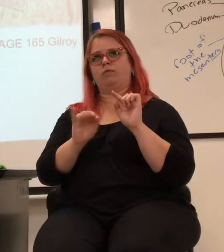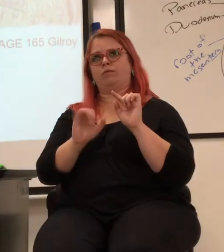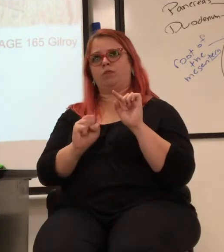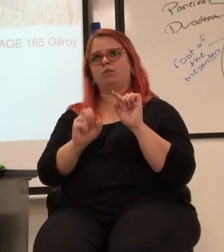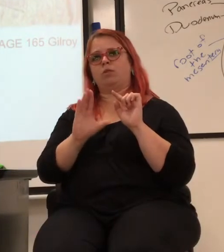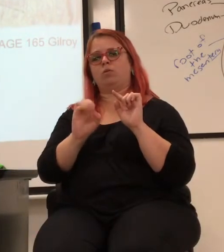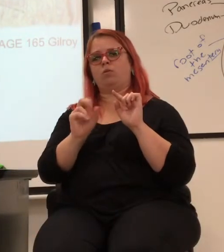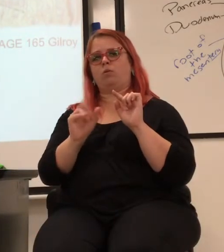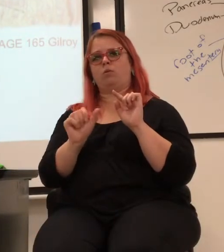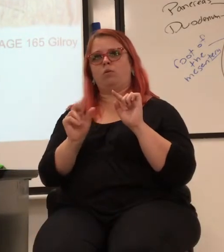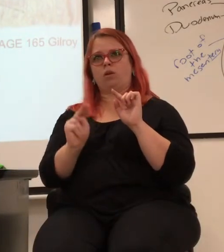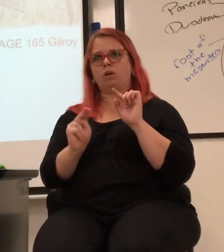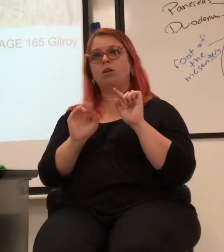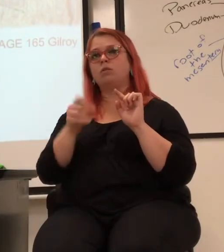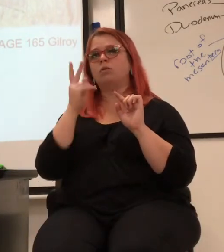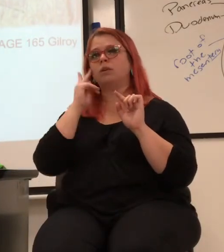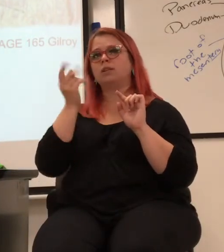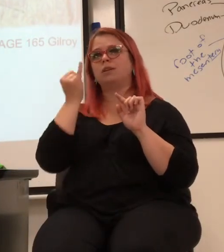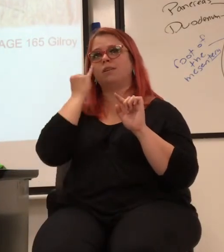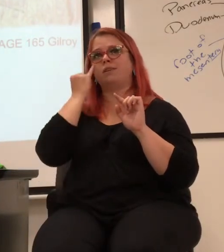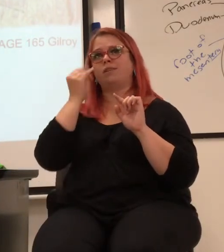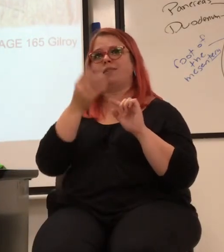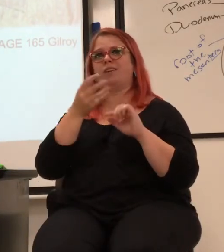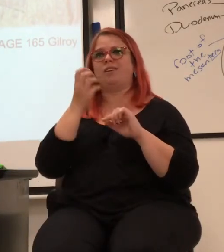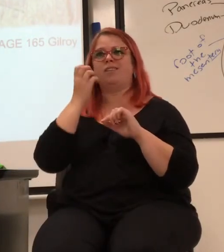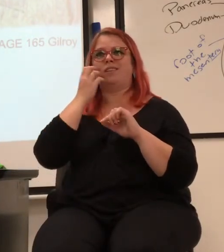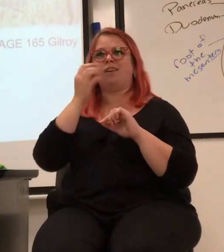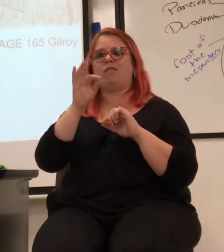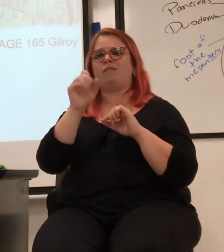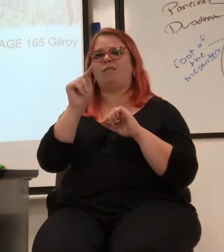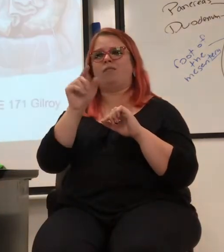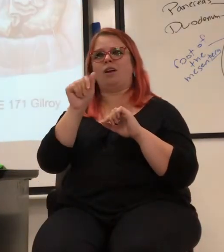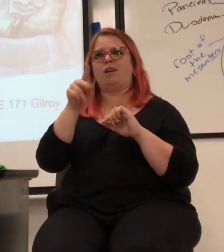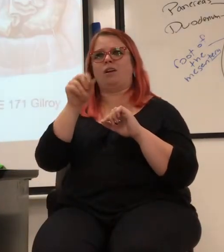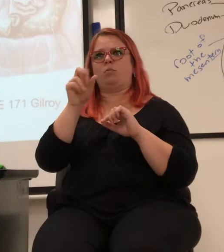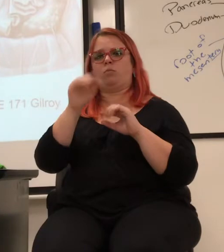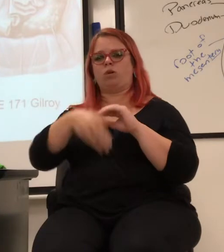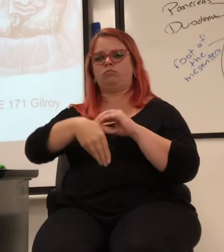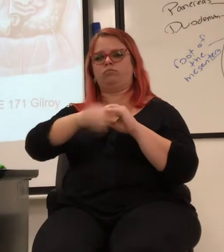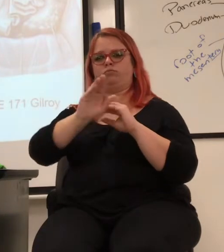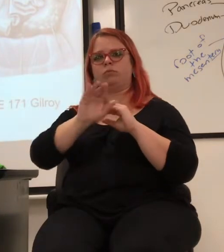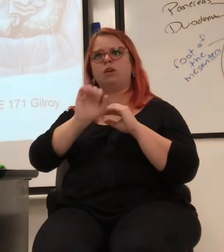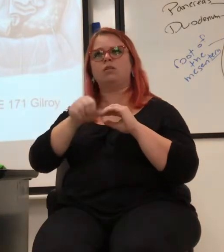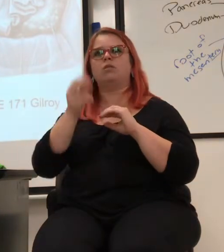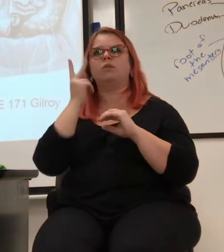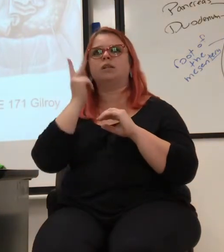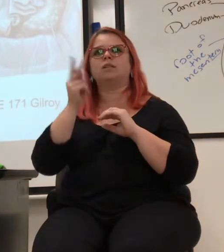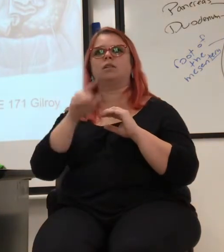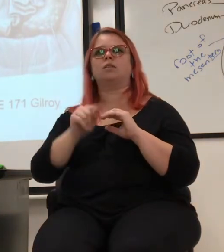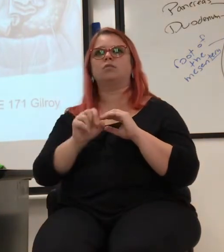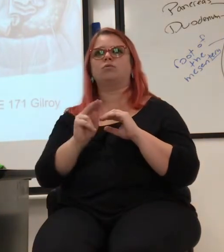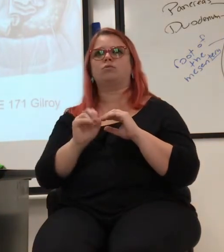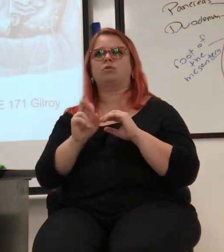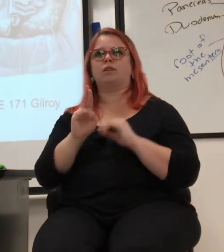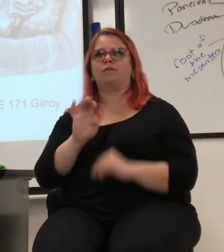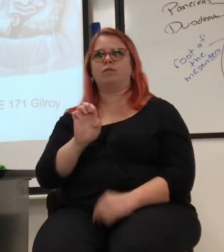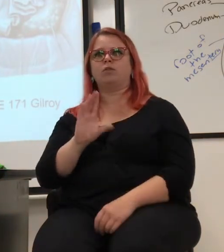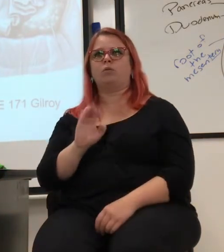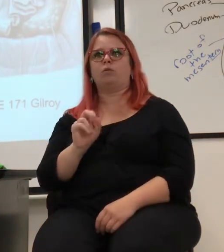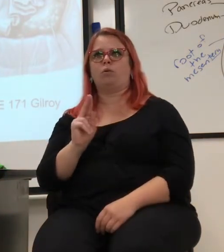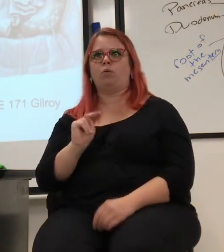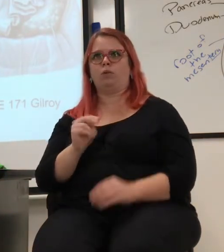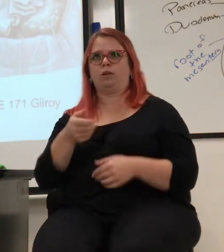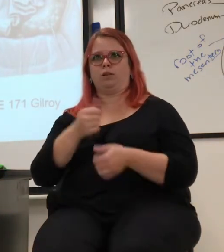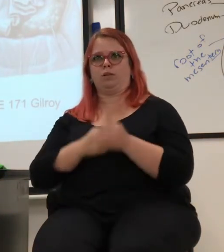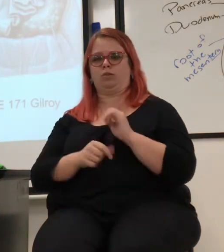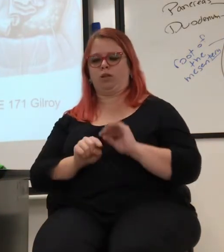Advance the slide. If you lift the fat apron up, you should be able to see transverse colon underneath. So that's what they did